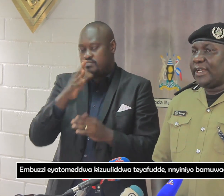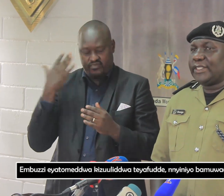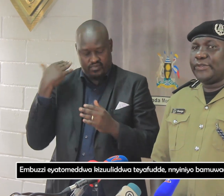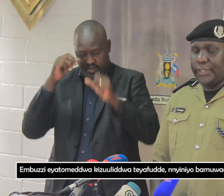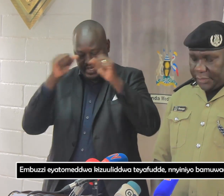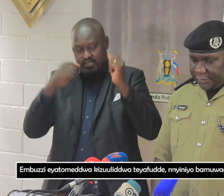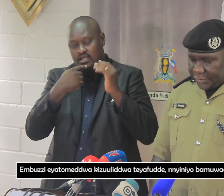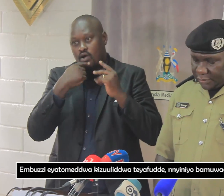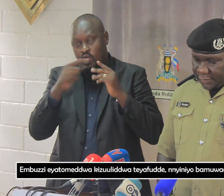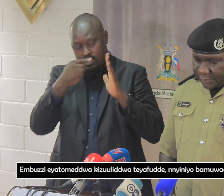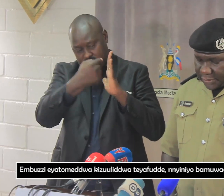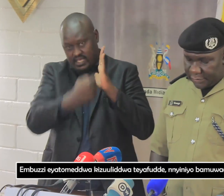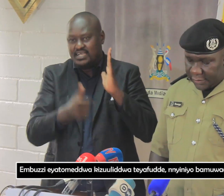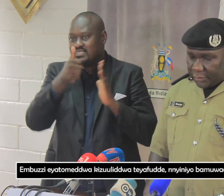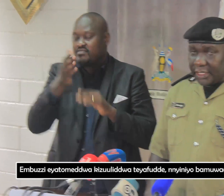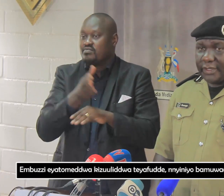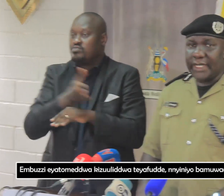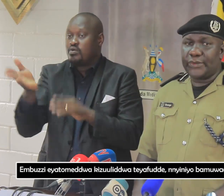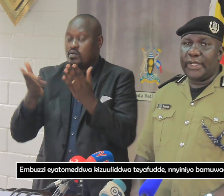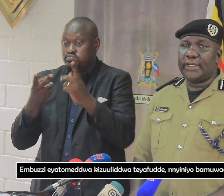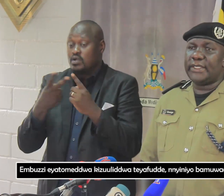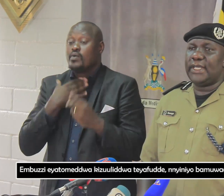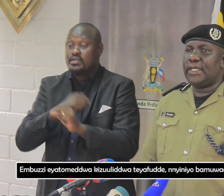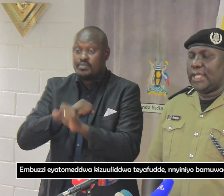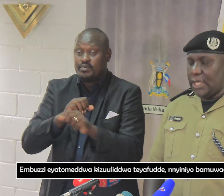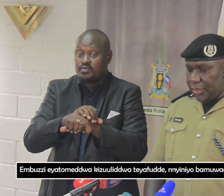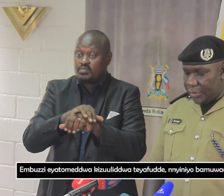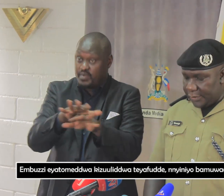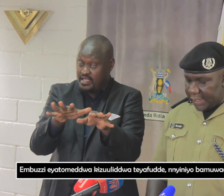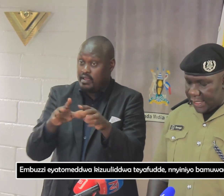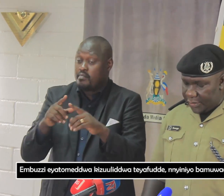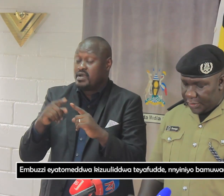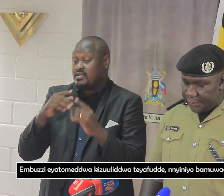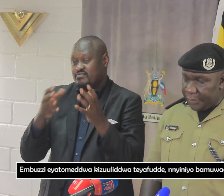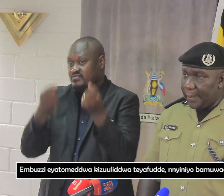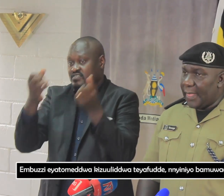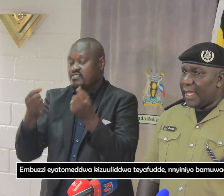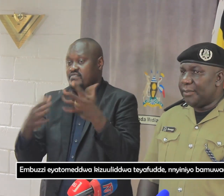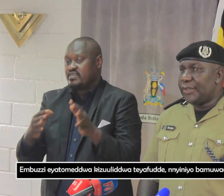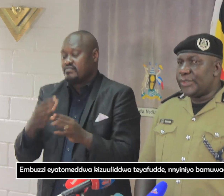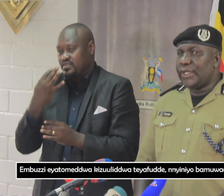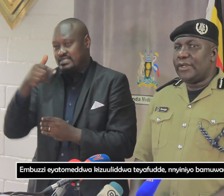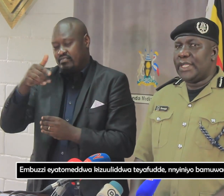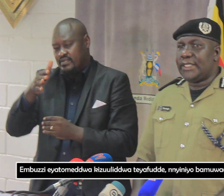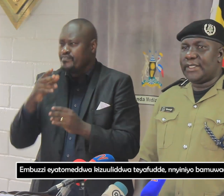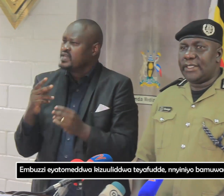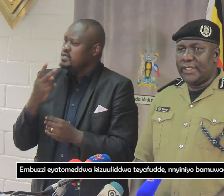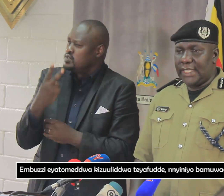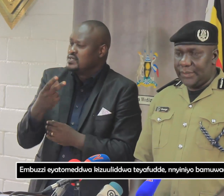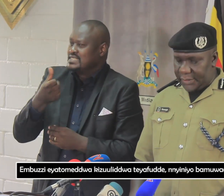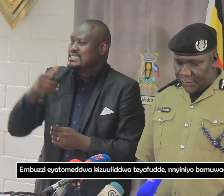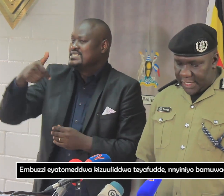presidential directives on the prevention of the spread of the coronavirus were registered throughout the country, and about